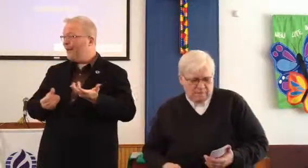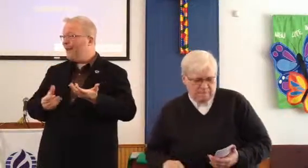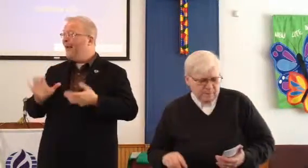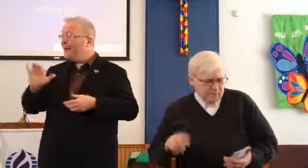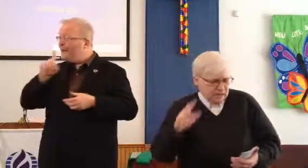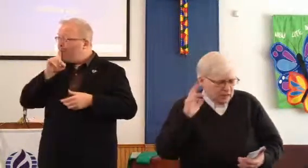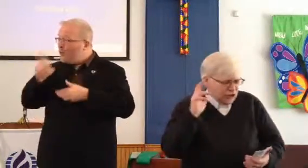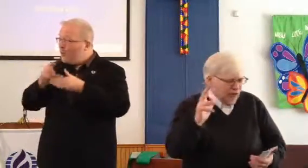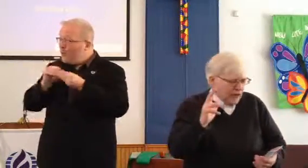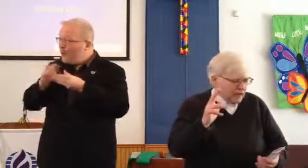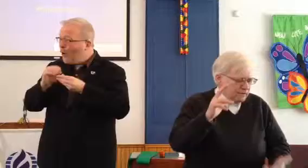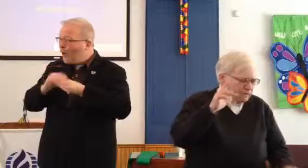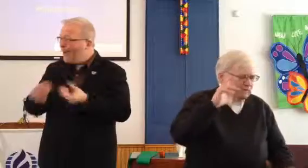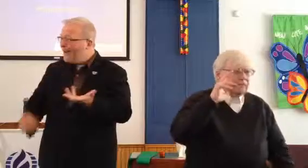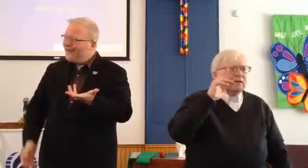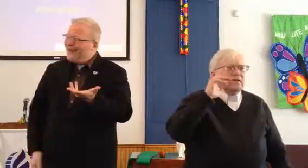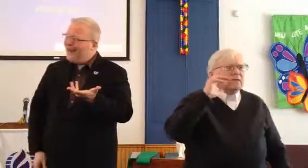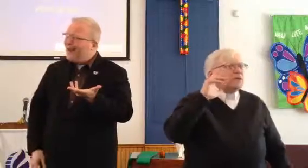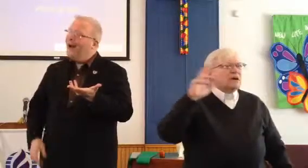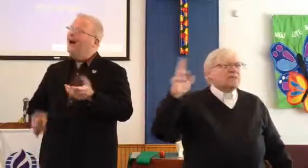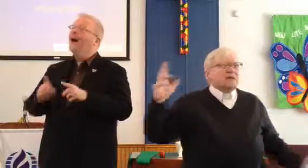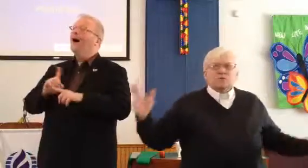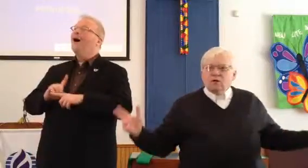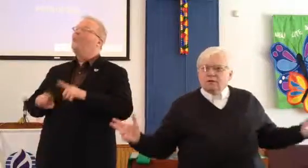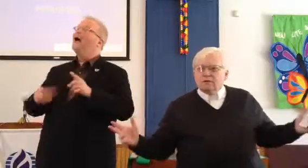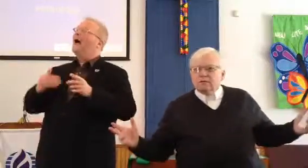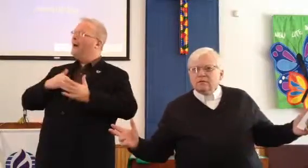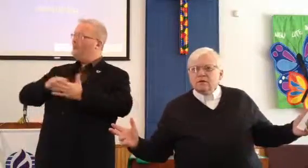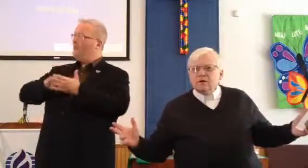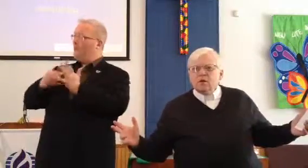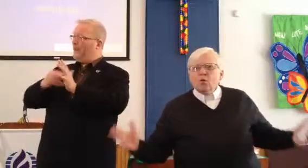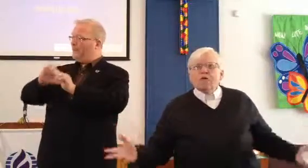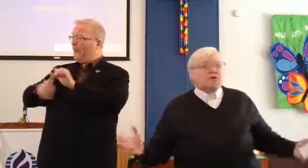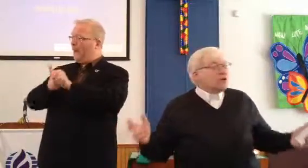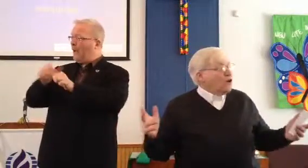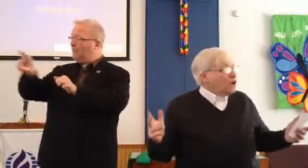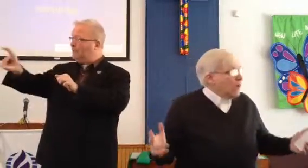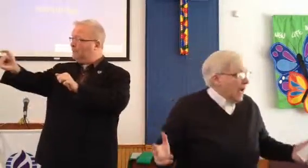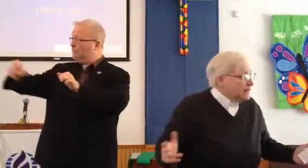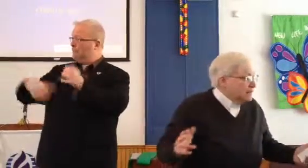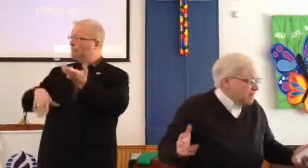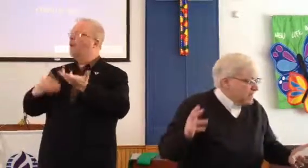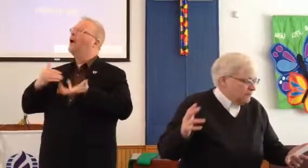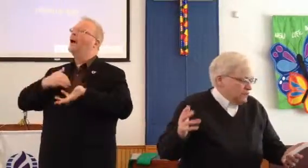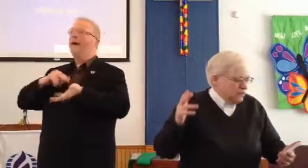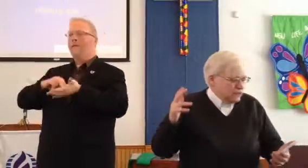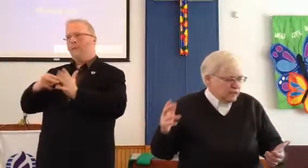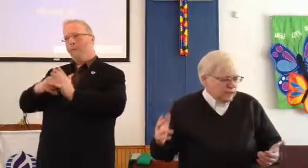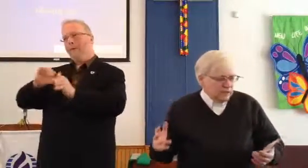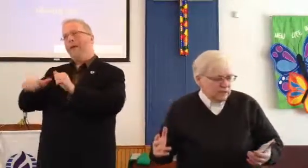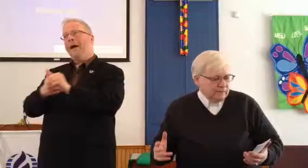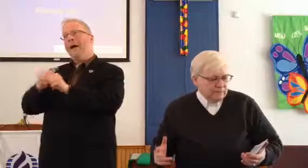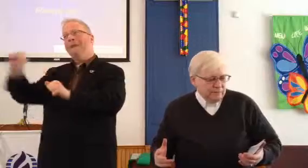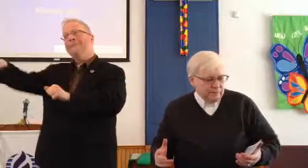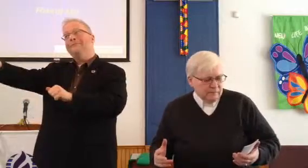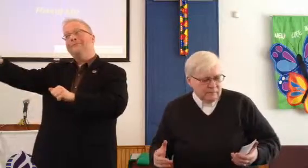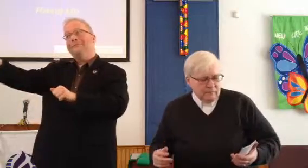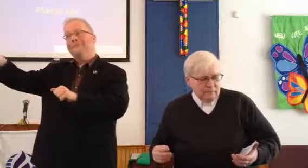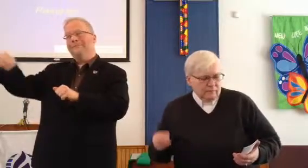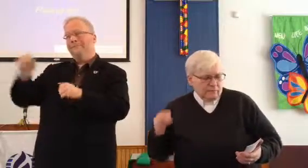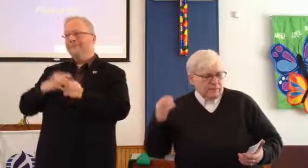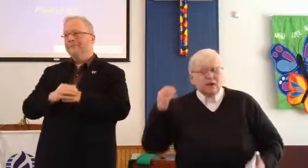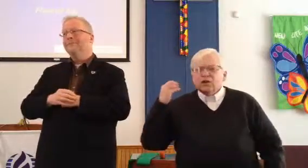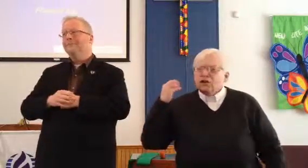story. Jack becomes a hero, whether or not he ever existed.